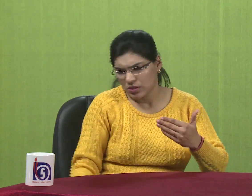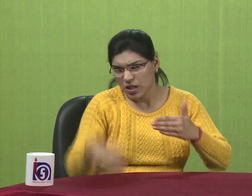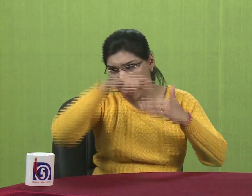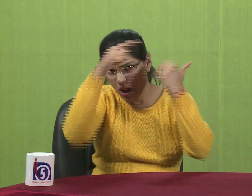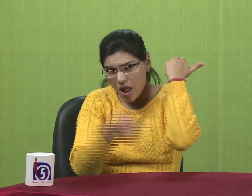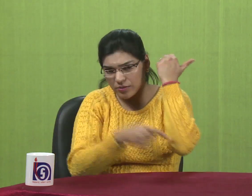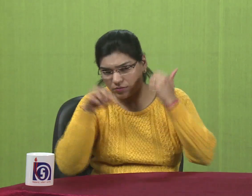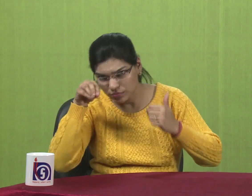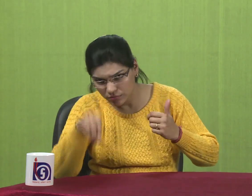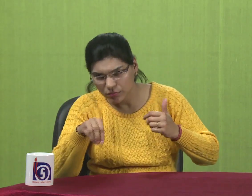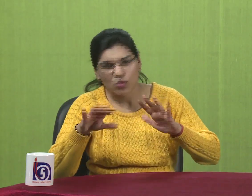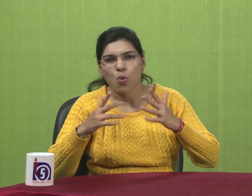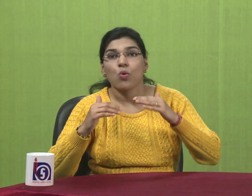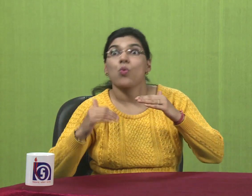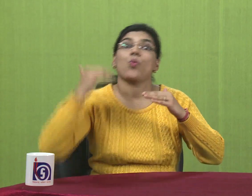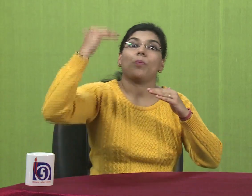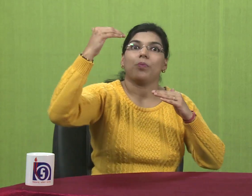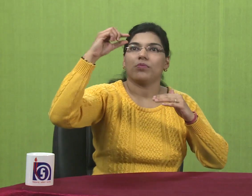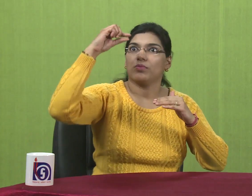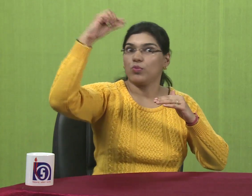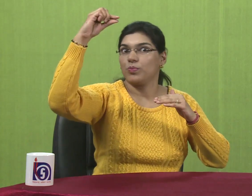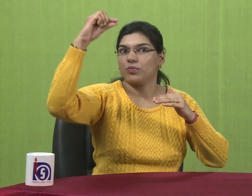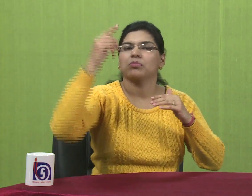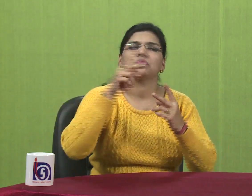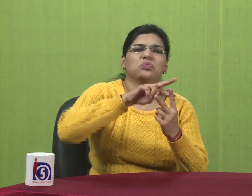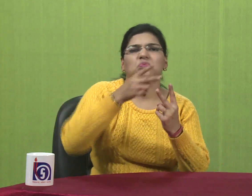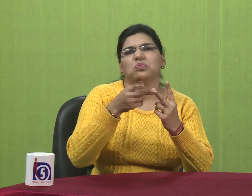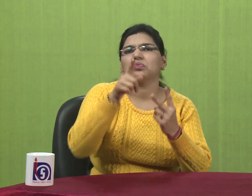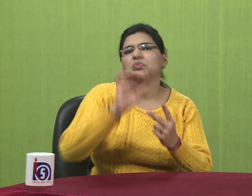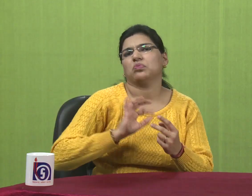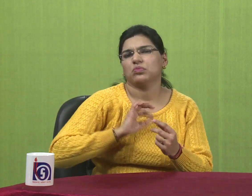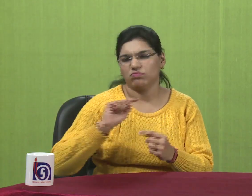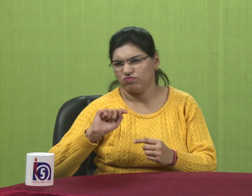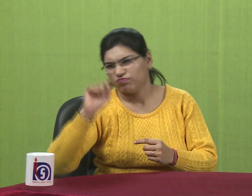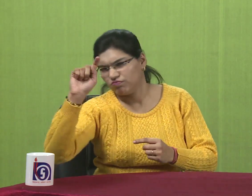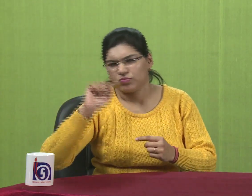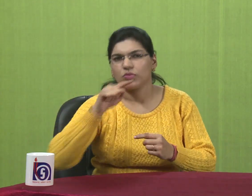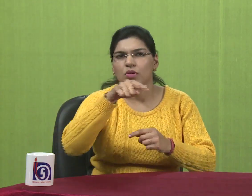page number, which is time saving and more effective.